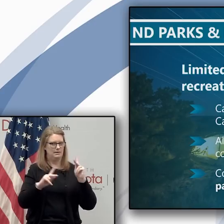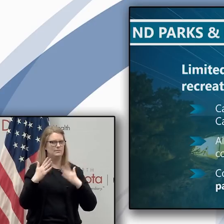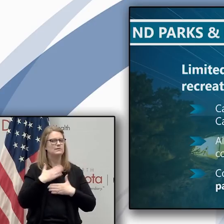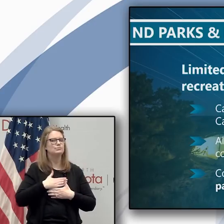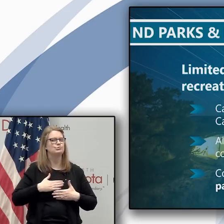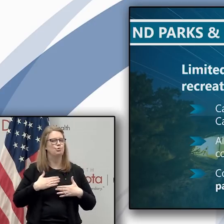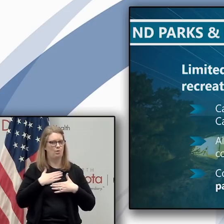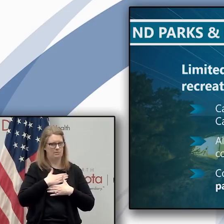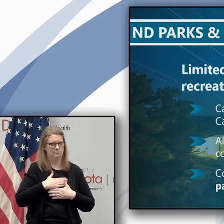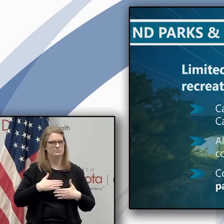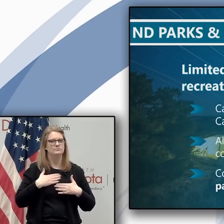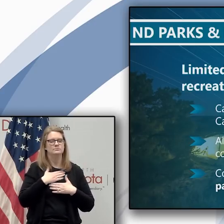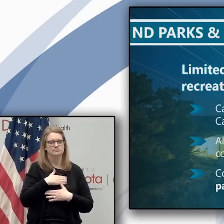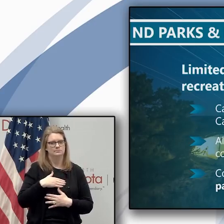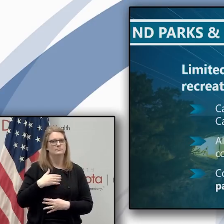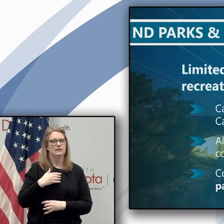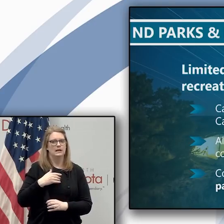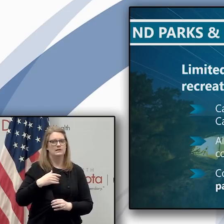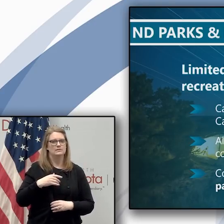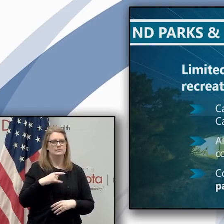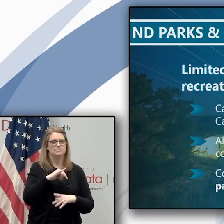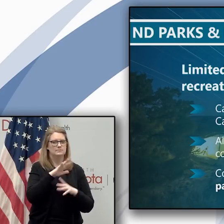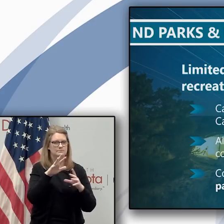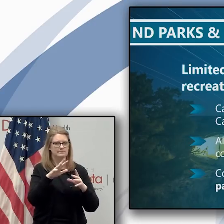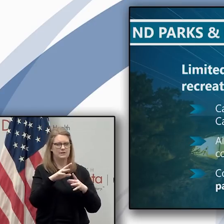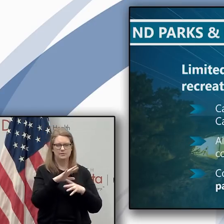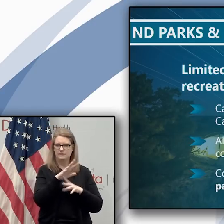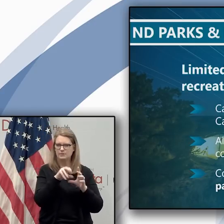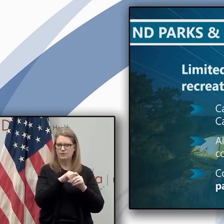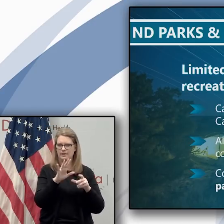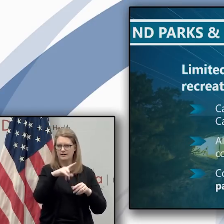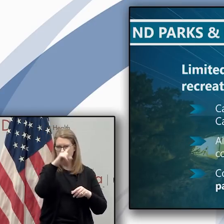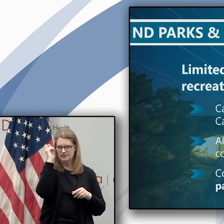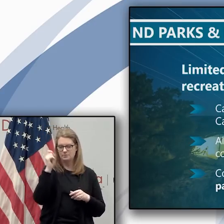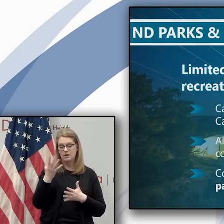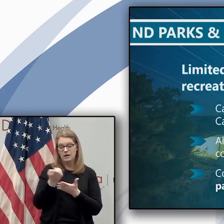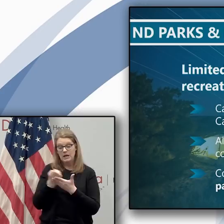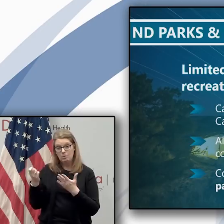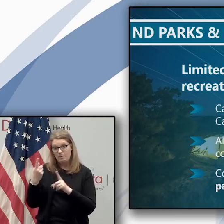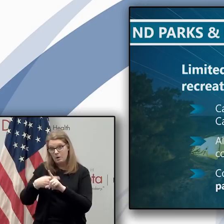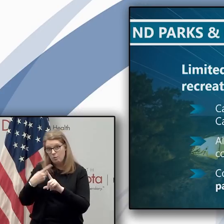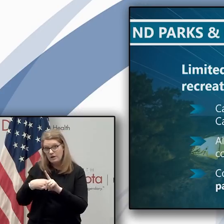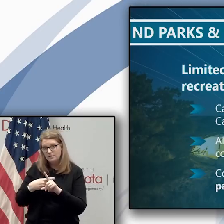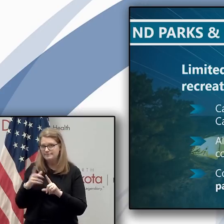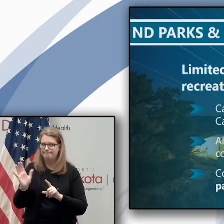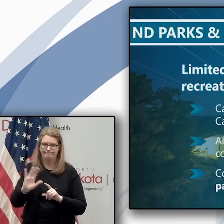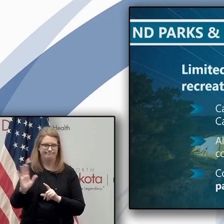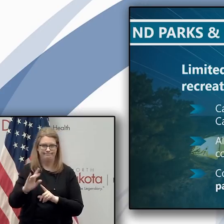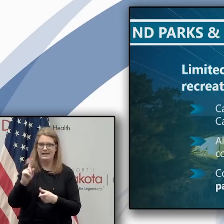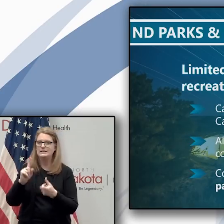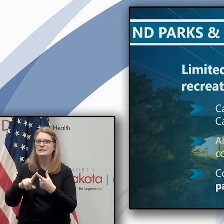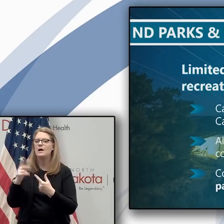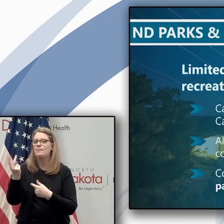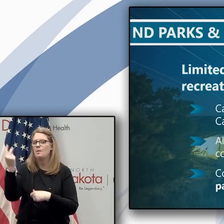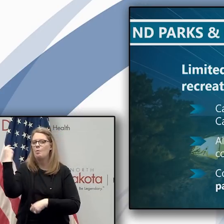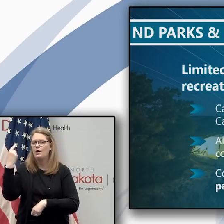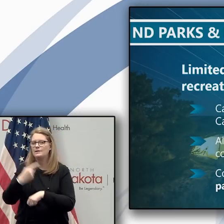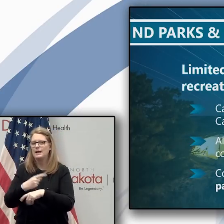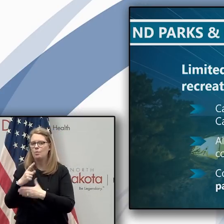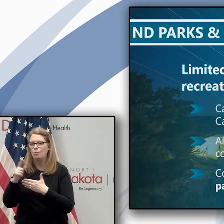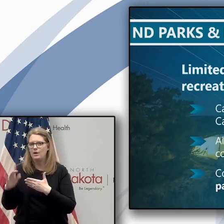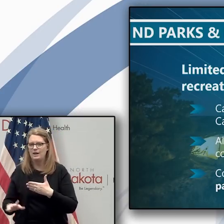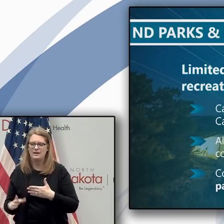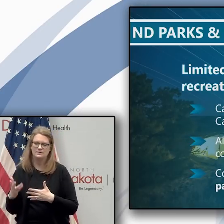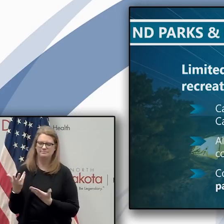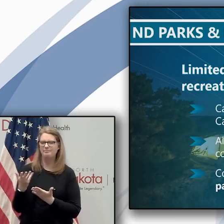as part of their key part of their summer. There's not going to be any equipment rentals available until Memorial Day weekend. Part of that is just